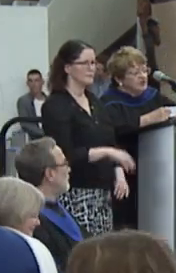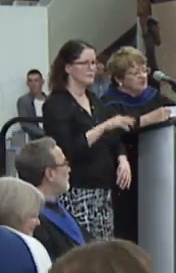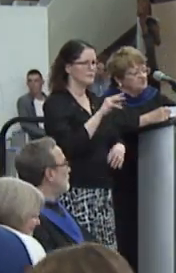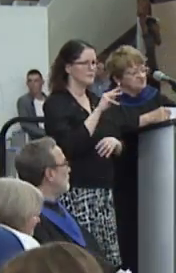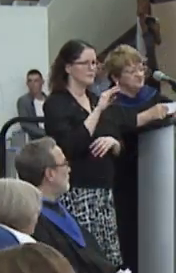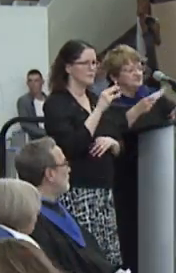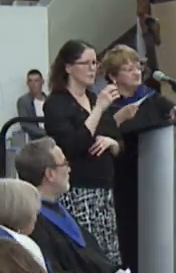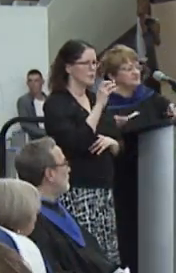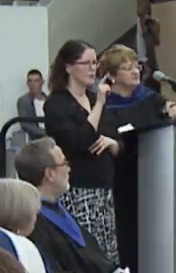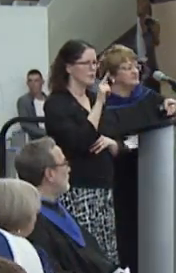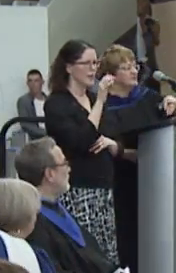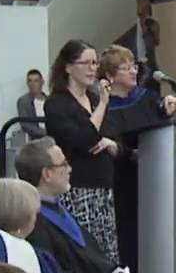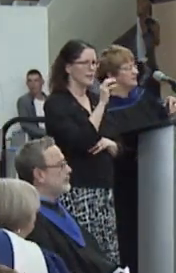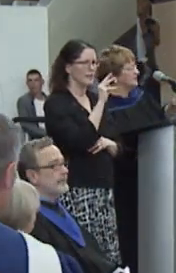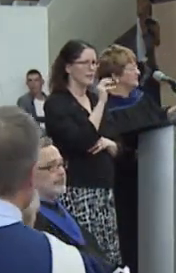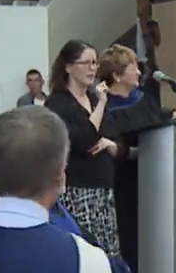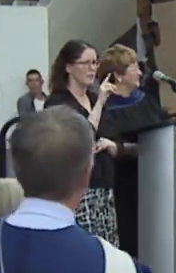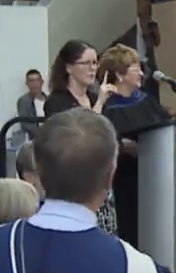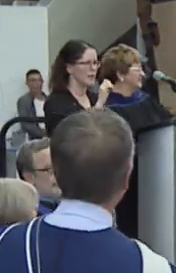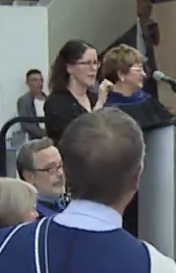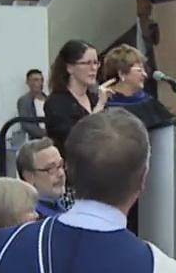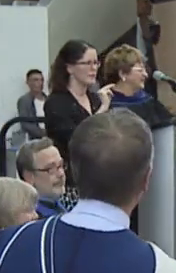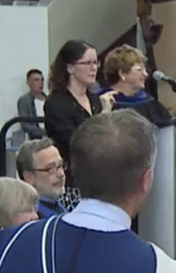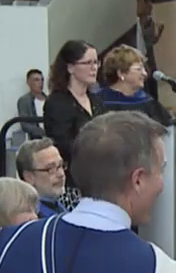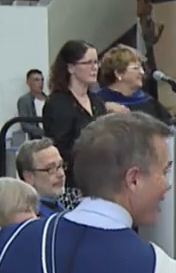Michelle Madison.